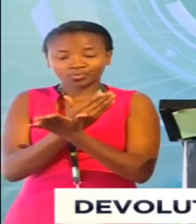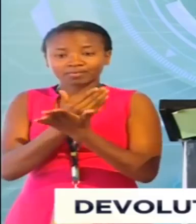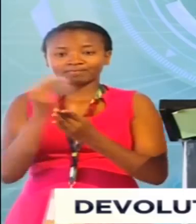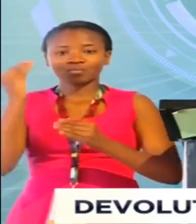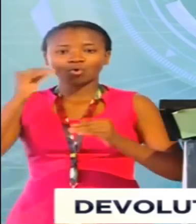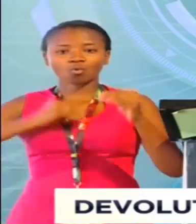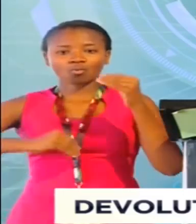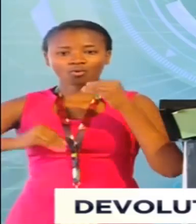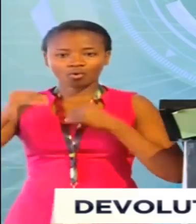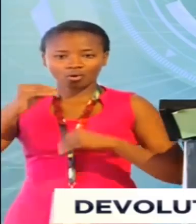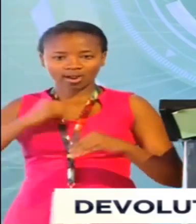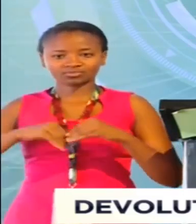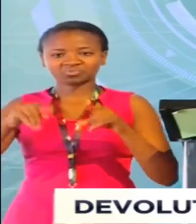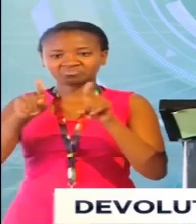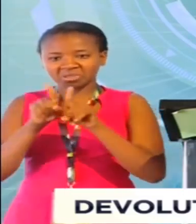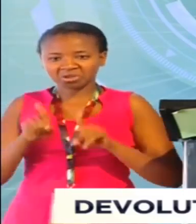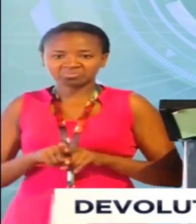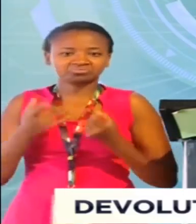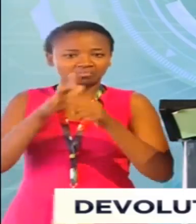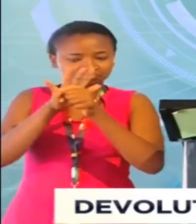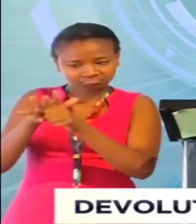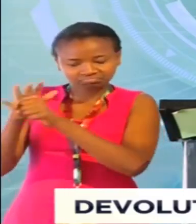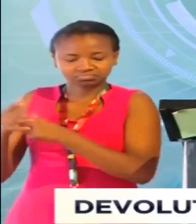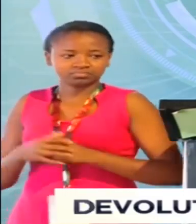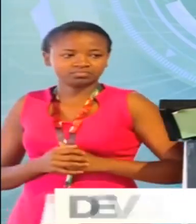corruption and impunity.